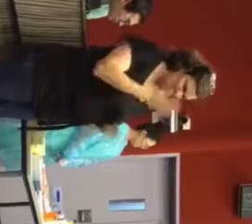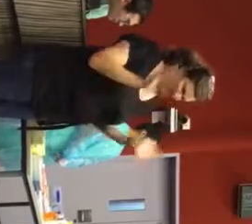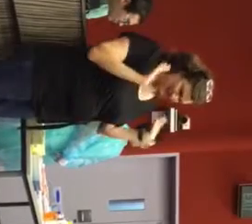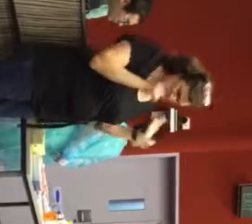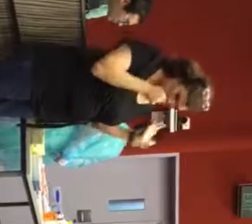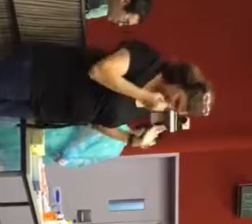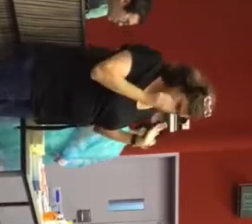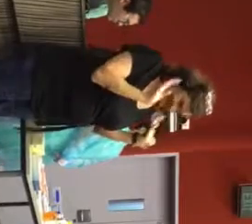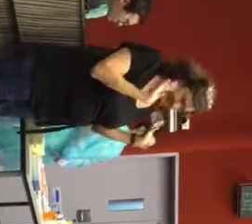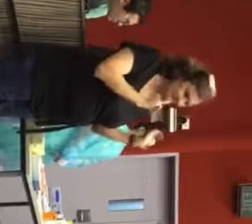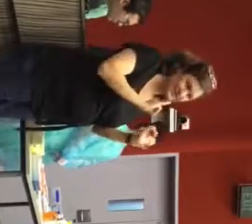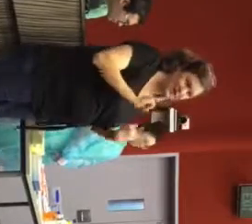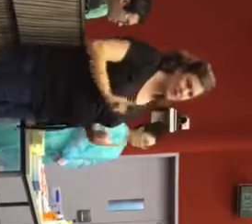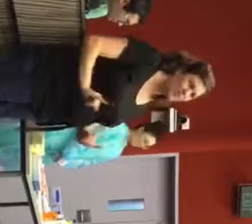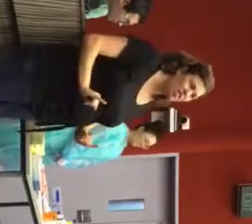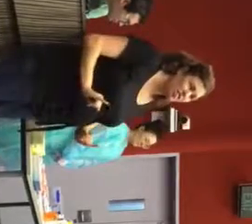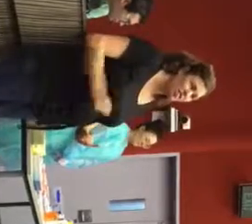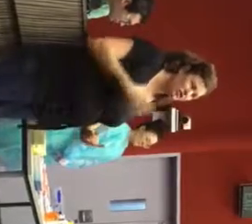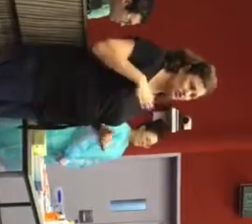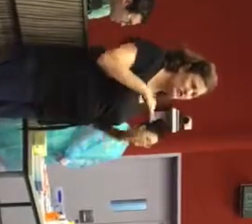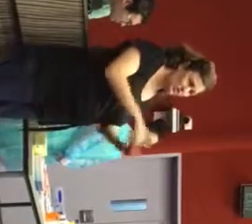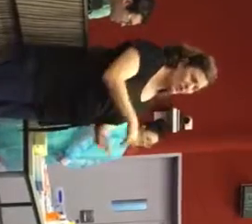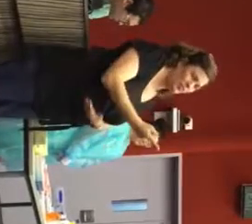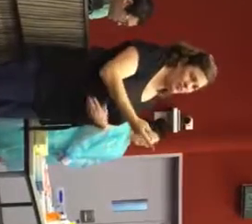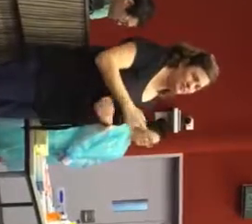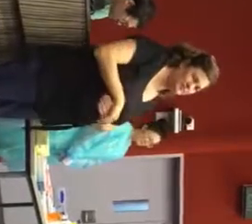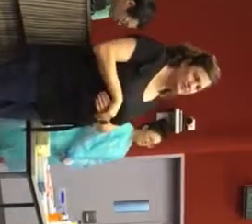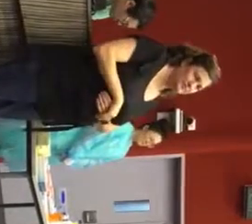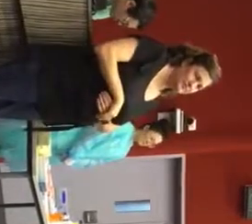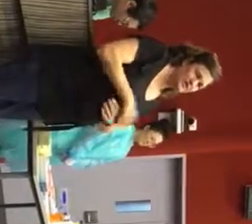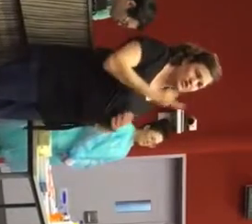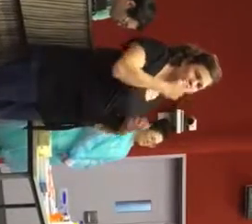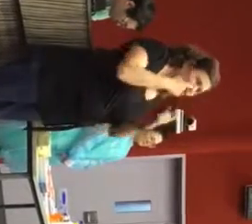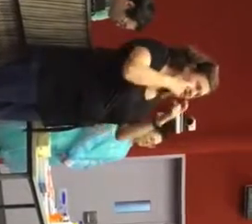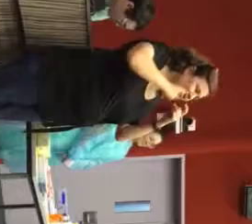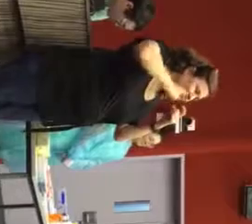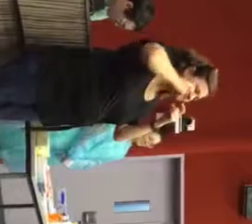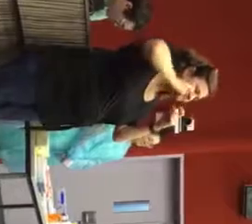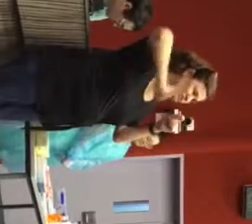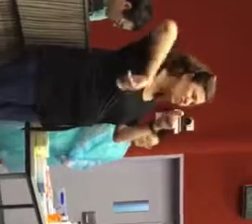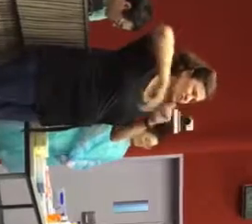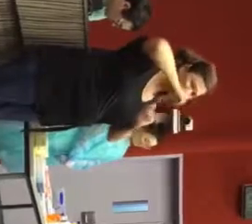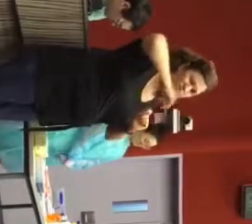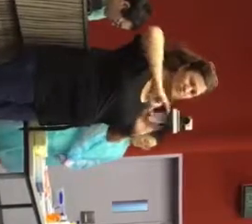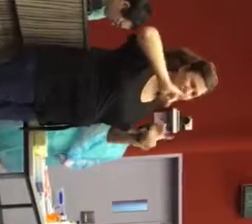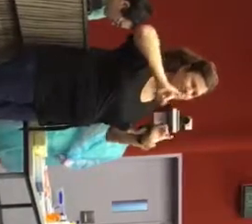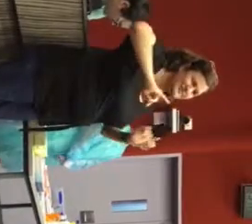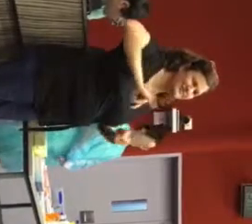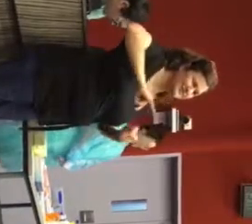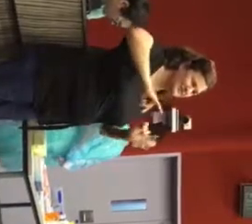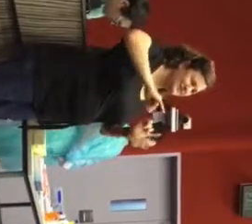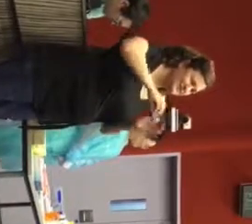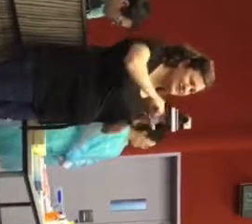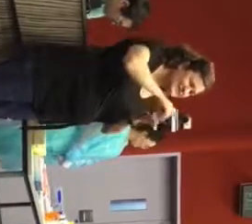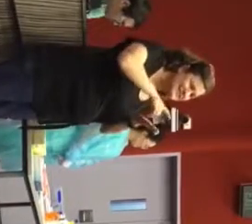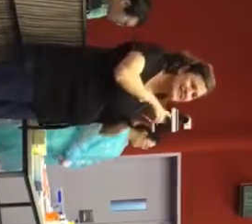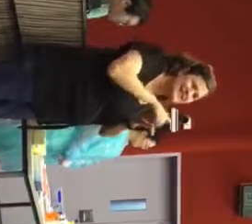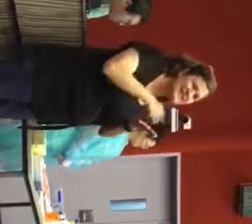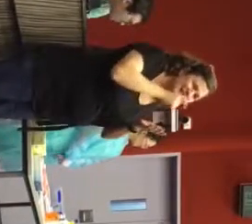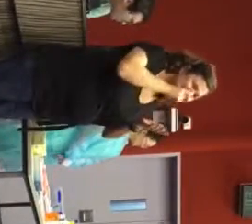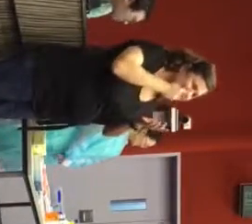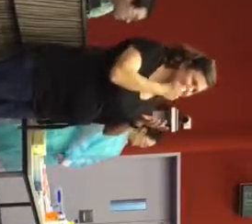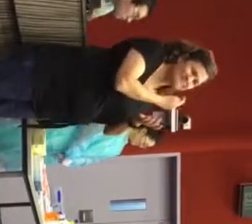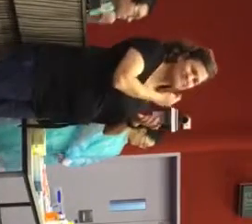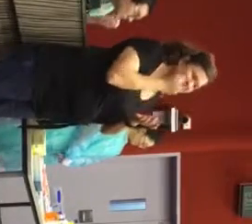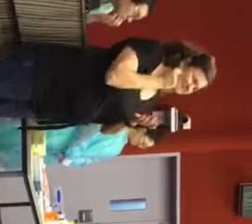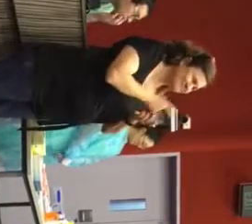benefits about that. Reduce the amount of toothache they get, loss of lack of teeth, lack of gum disease. So it is important for you as healthcare workers, I